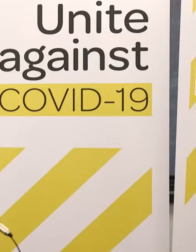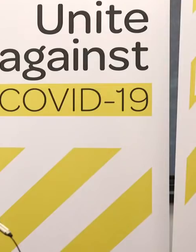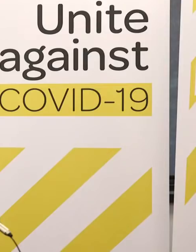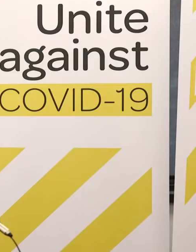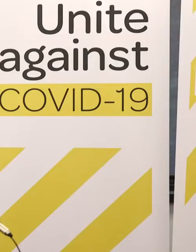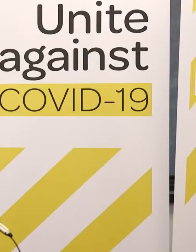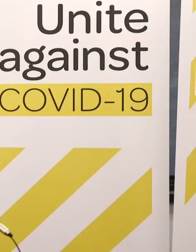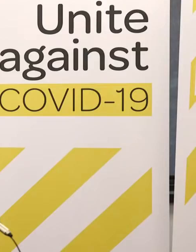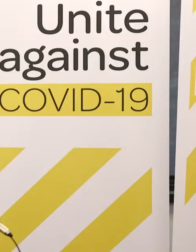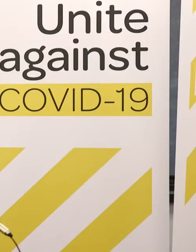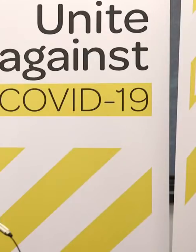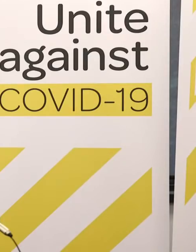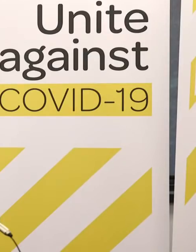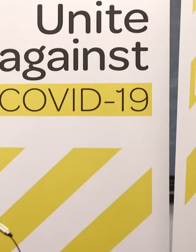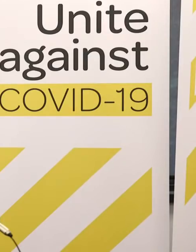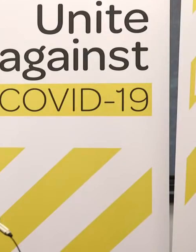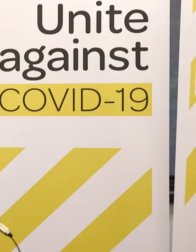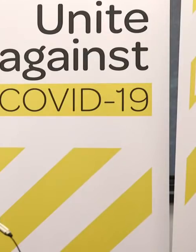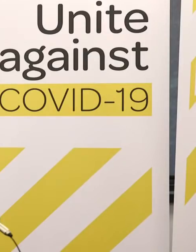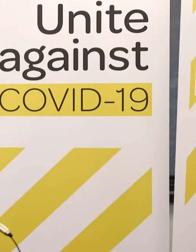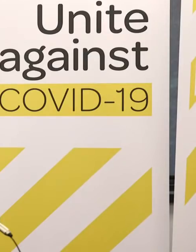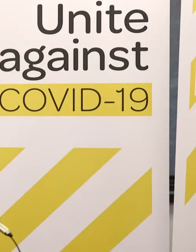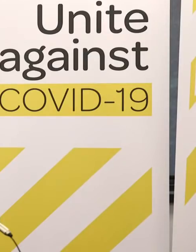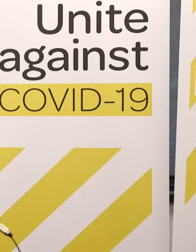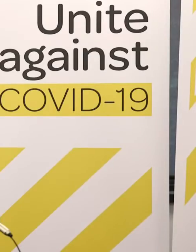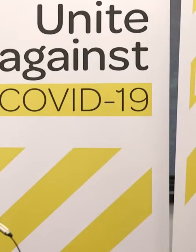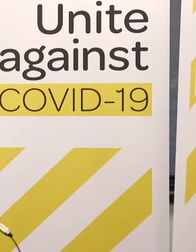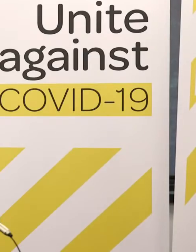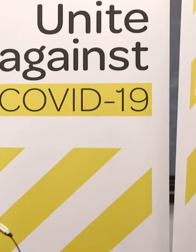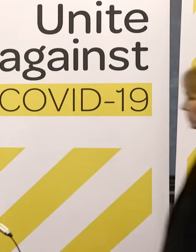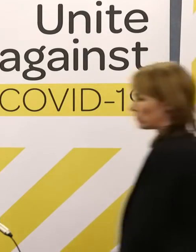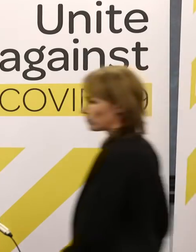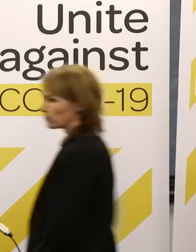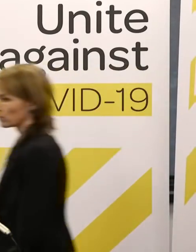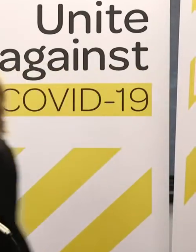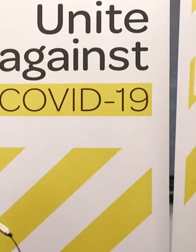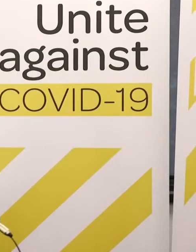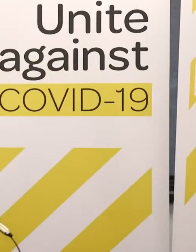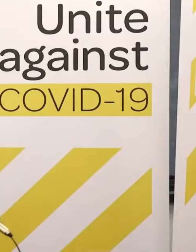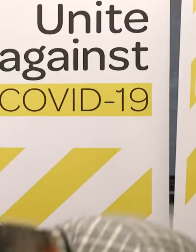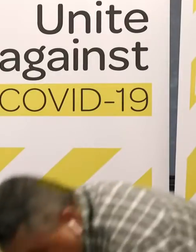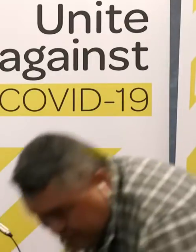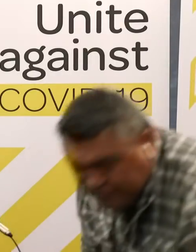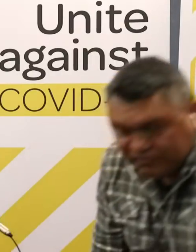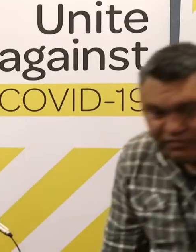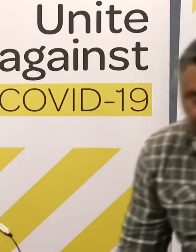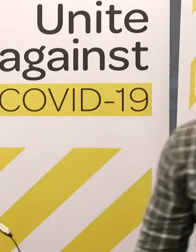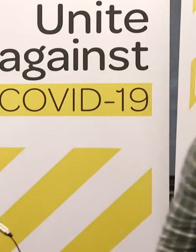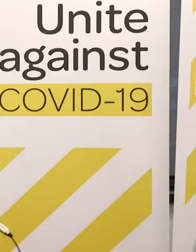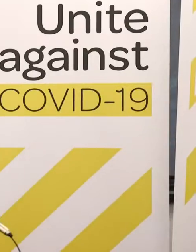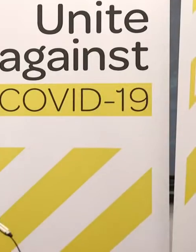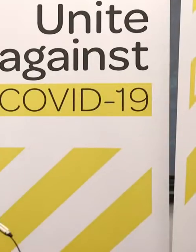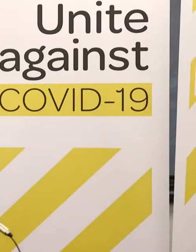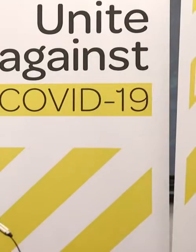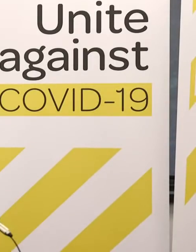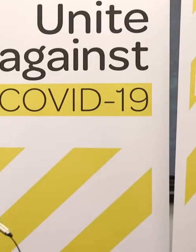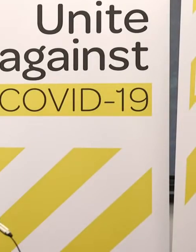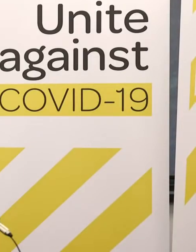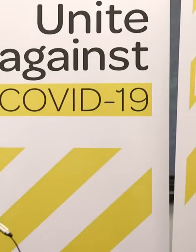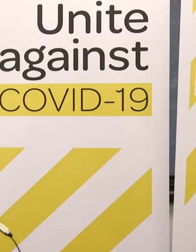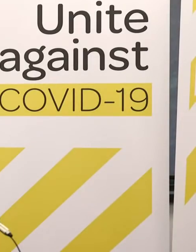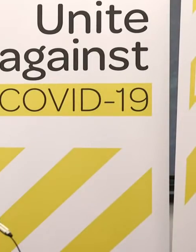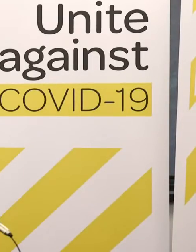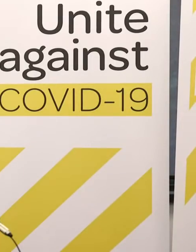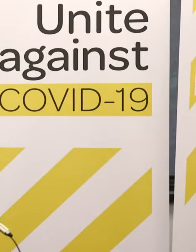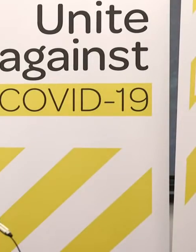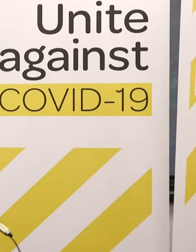made significant gains in a second round of local elections. President Emmanuel Macron's centrist party failed to